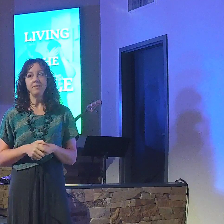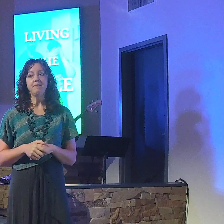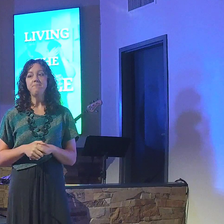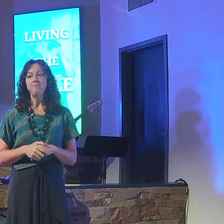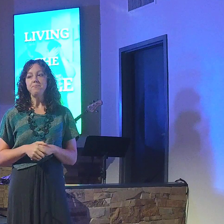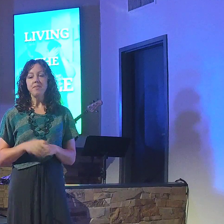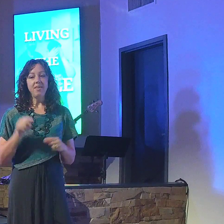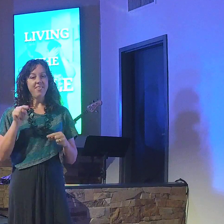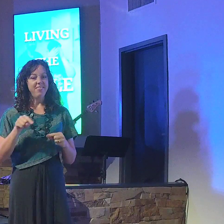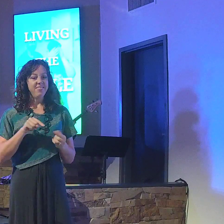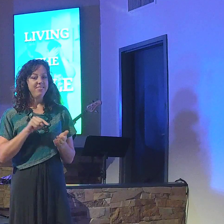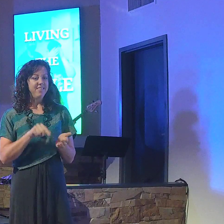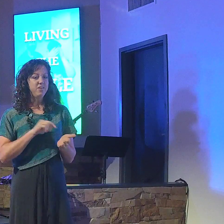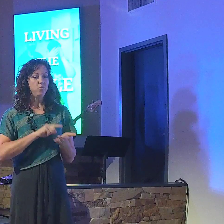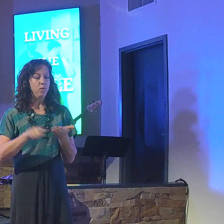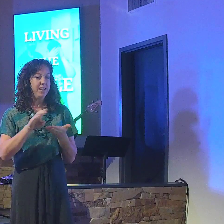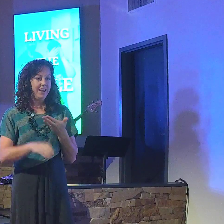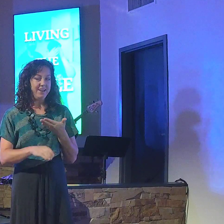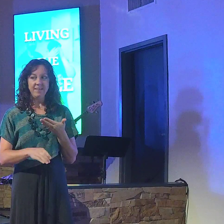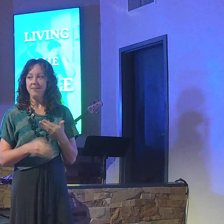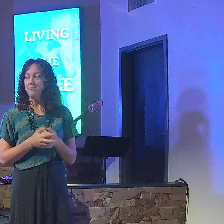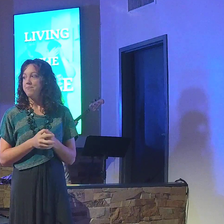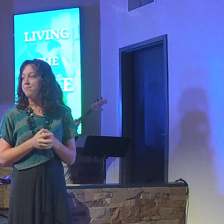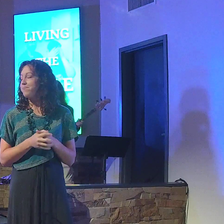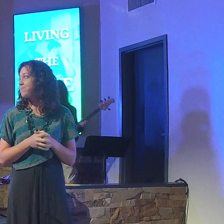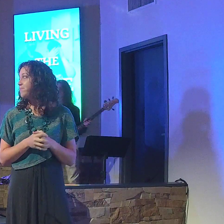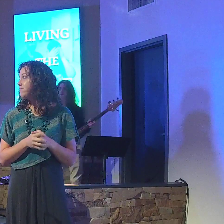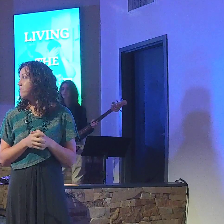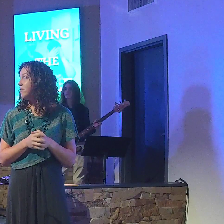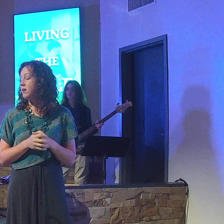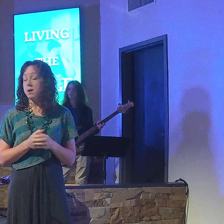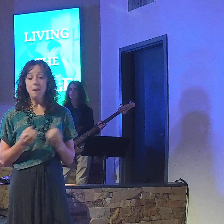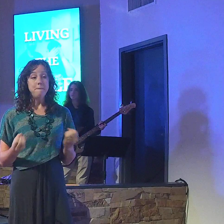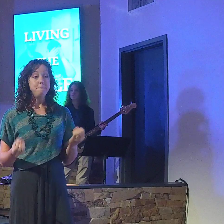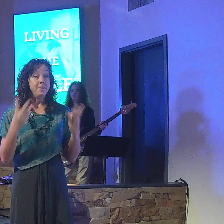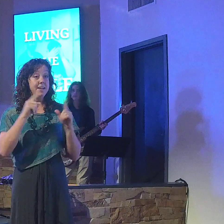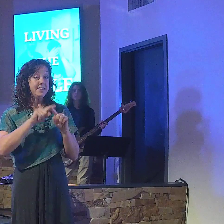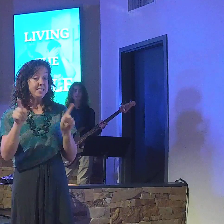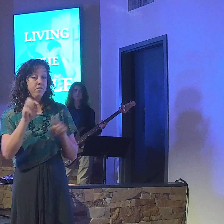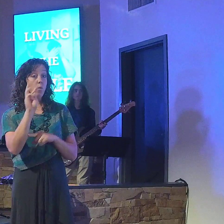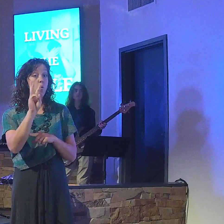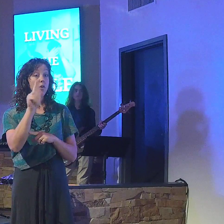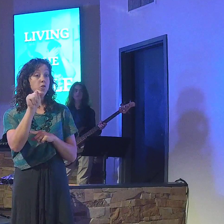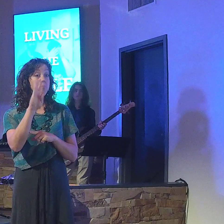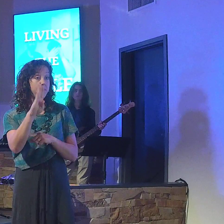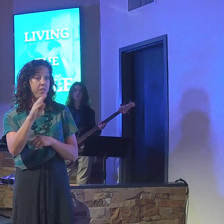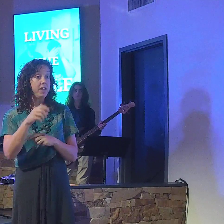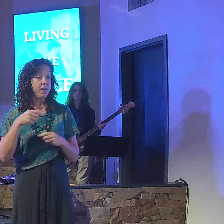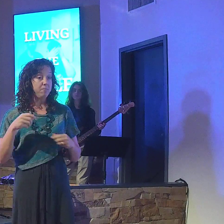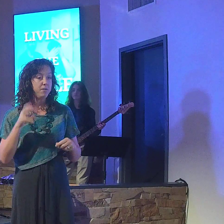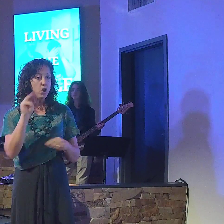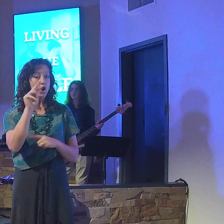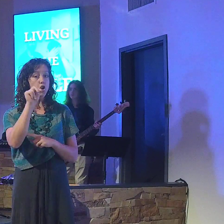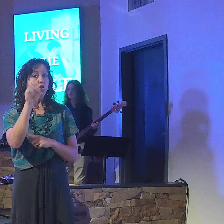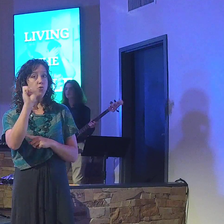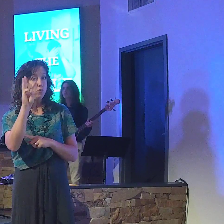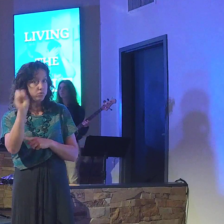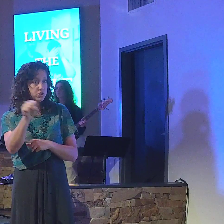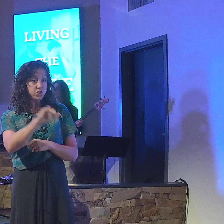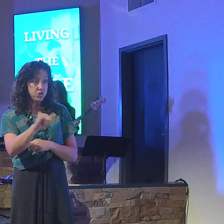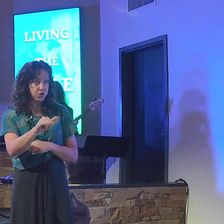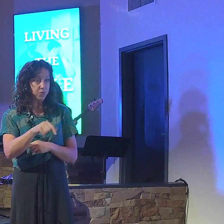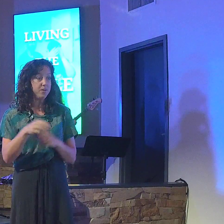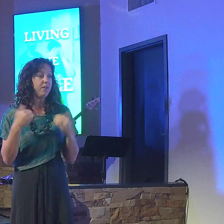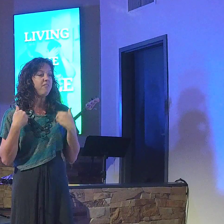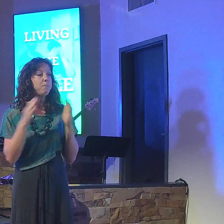on this weekend. And also, because we got a lot of Walk Through Bethlehem news today, you got this card on your way in today. We'll start on this